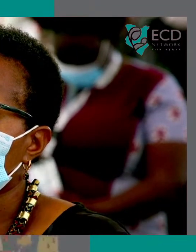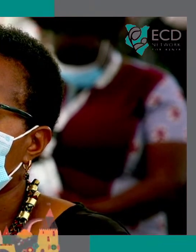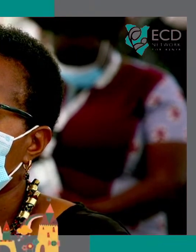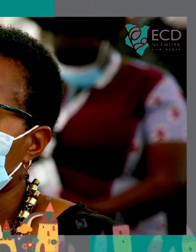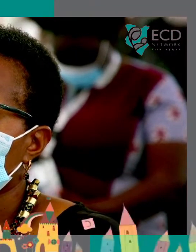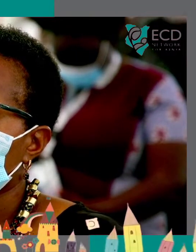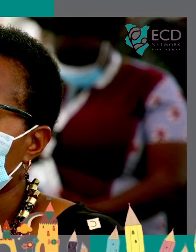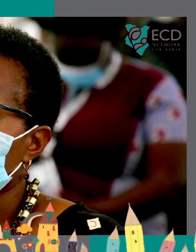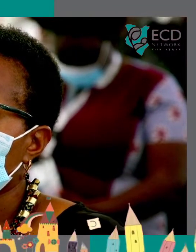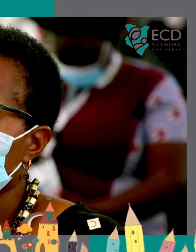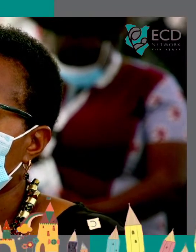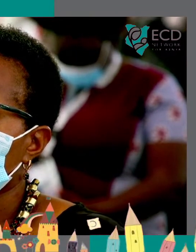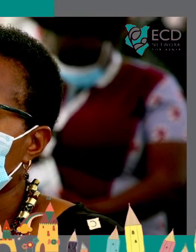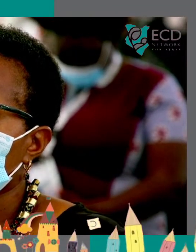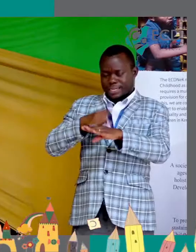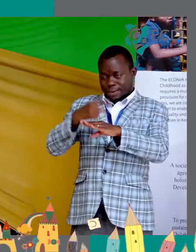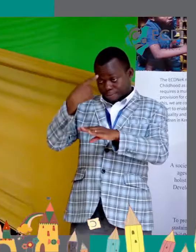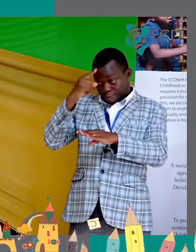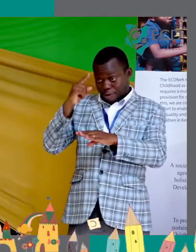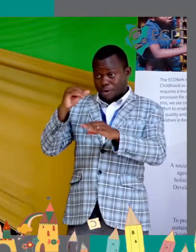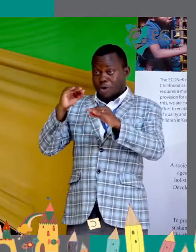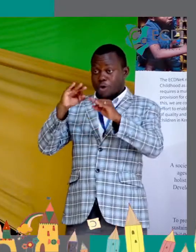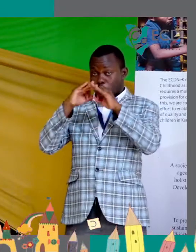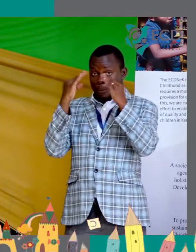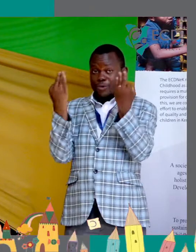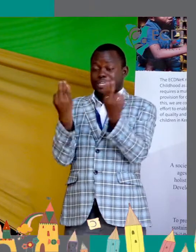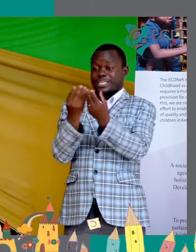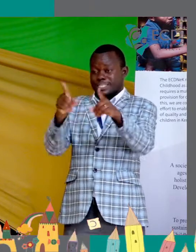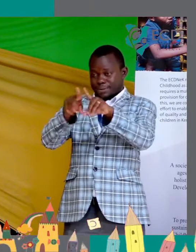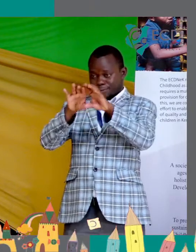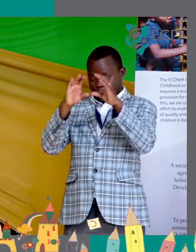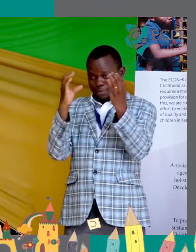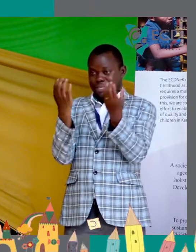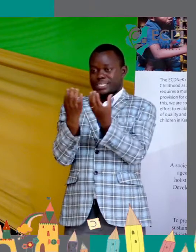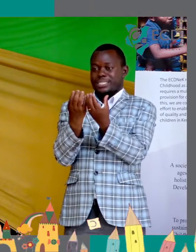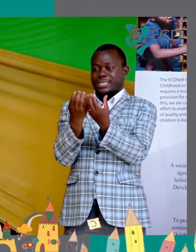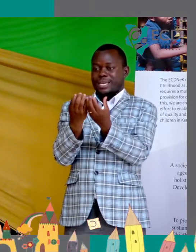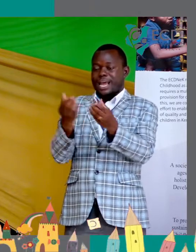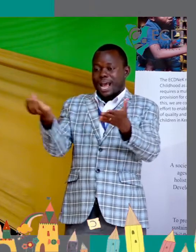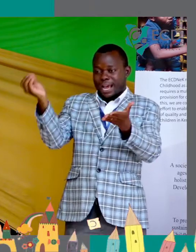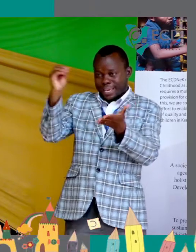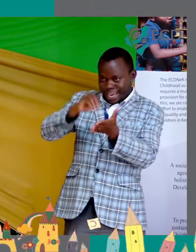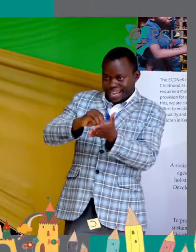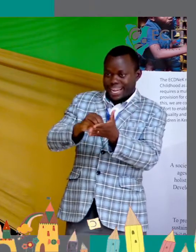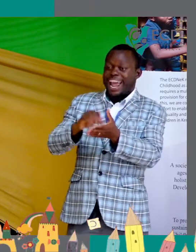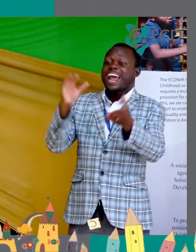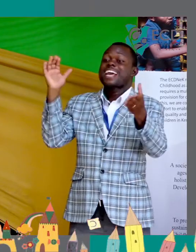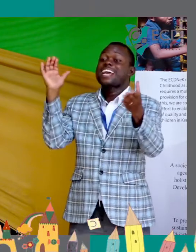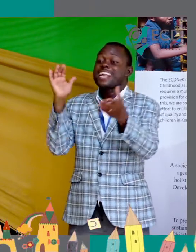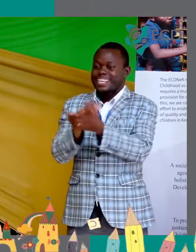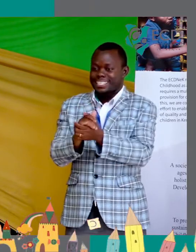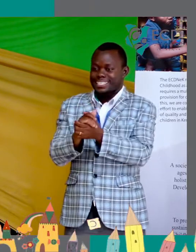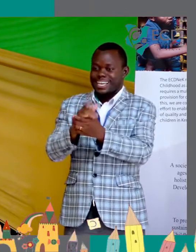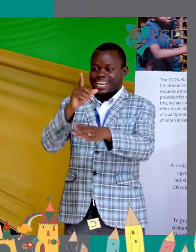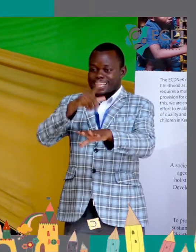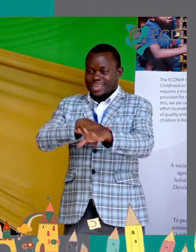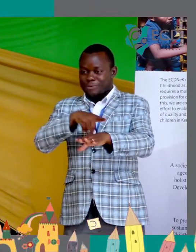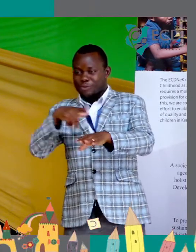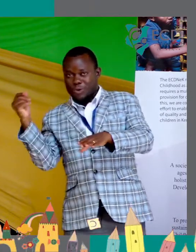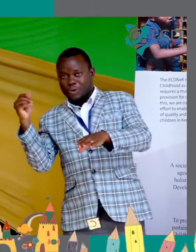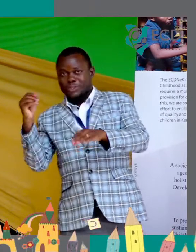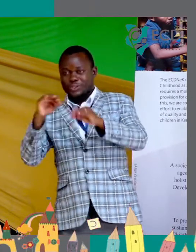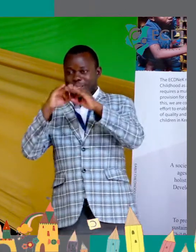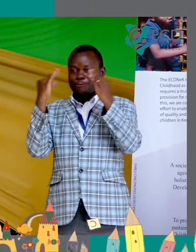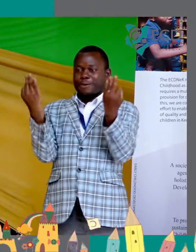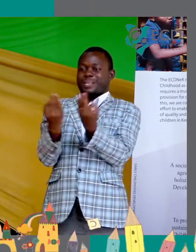for CHVs and communities to get accustomed to that. Physical greeting, very African. You go to the household and everyone is greeting you.